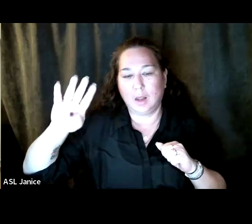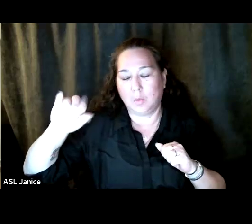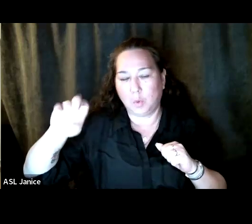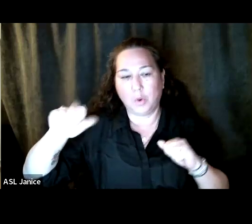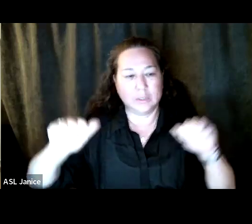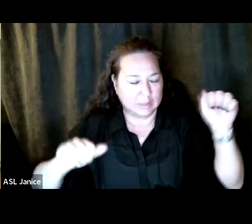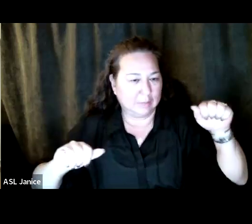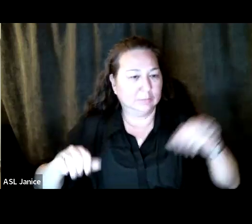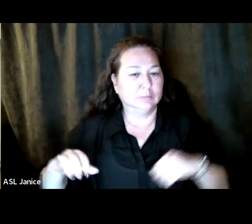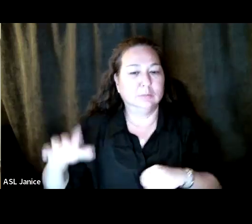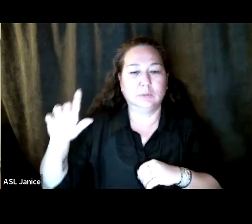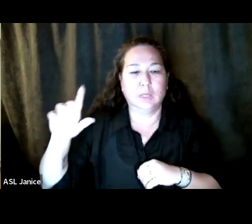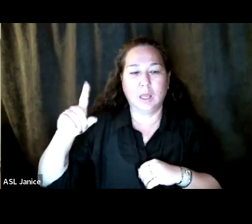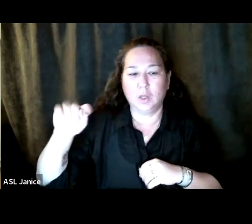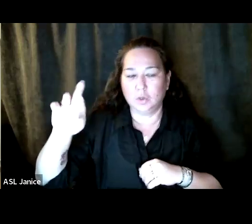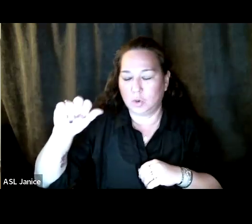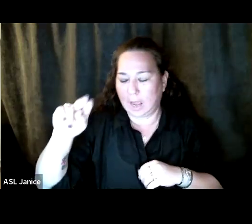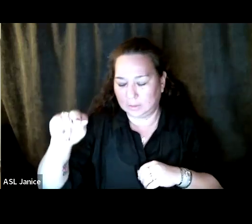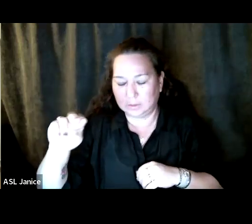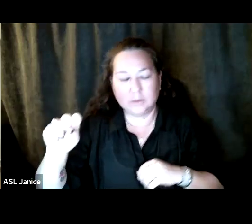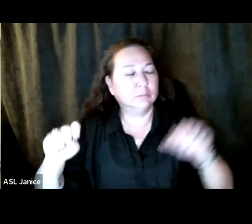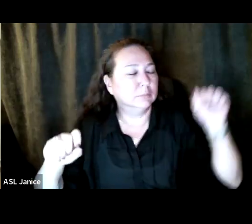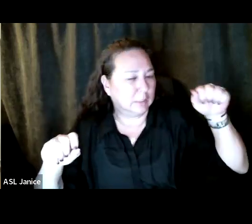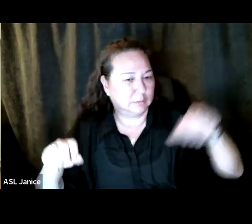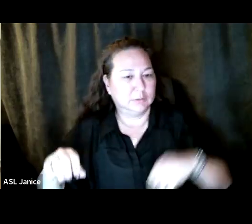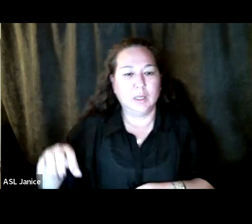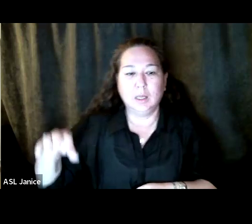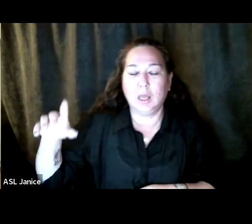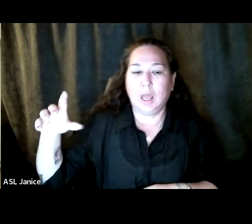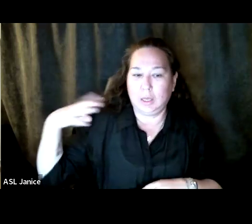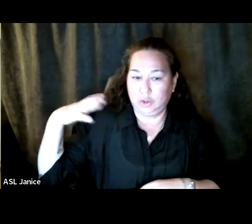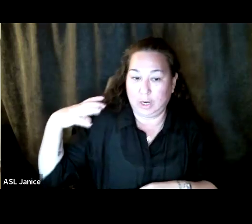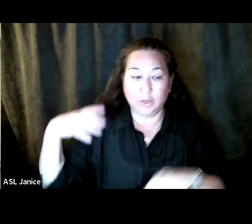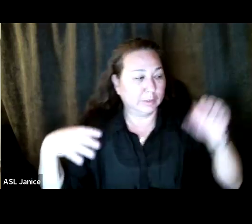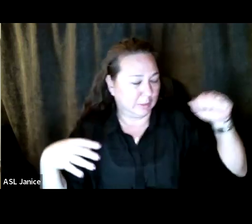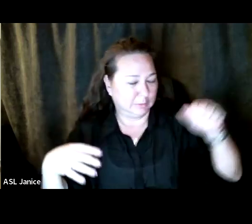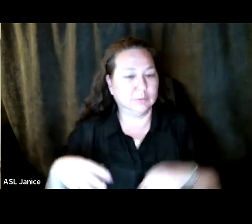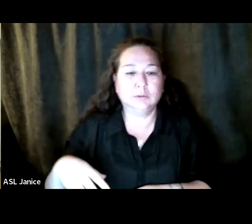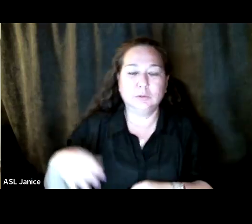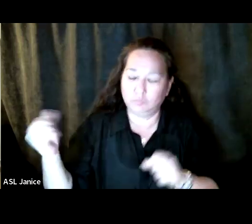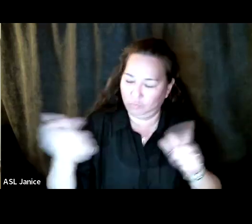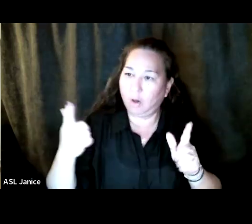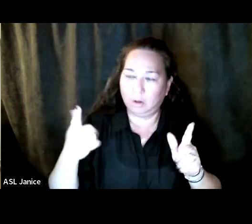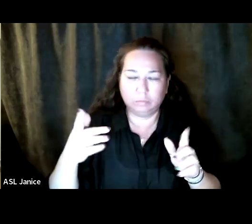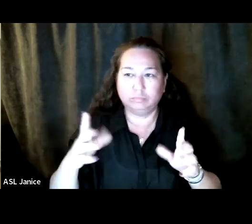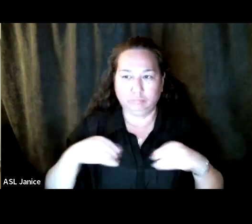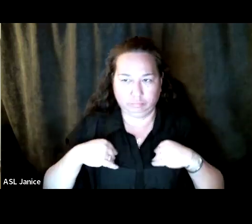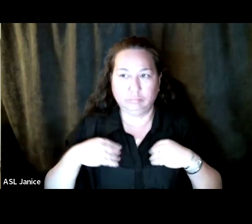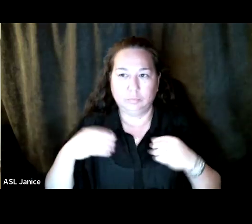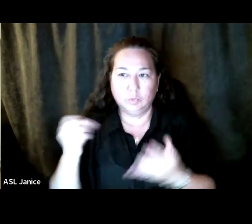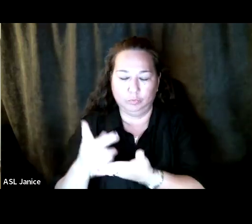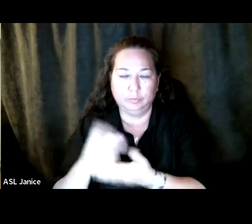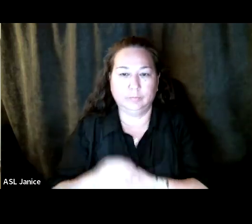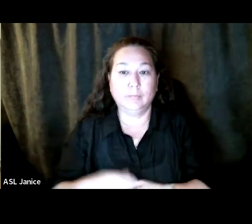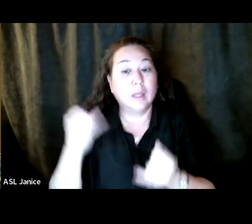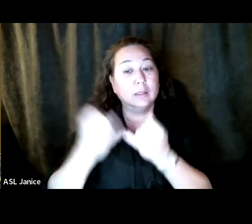Yes. Mr. O'Neill, Ms. Robinson. Yes. The motion is approved. Thank you. Thank you. Our last action item this evening